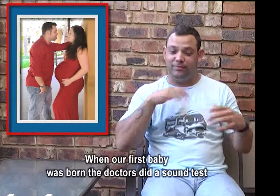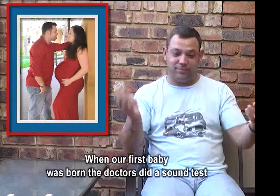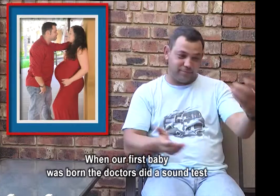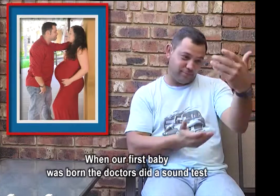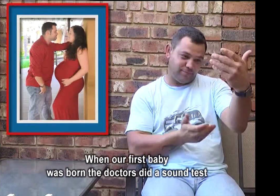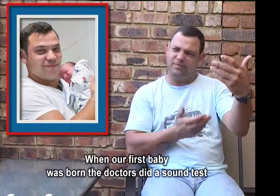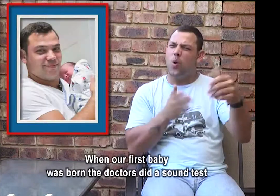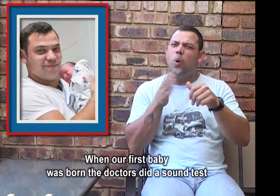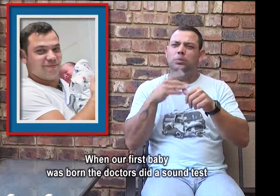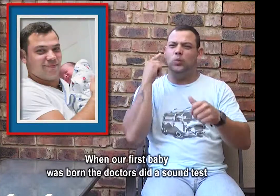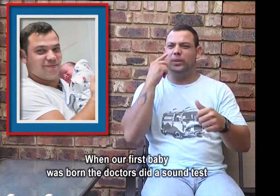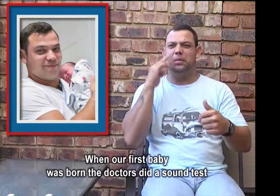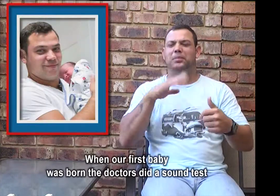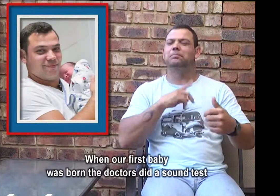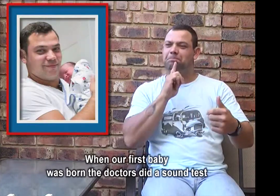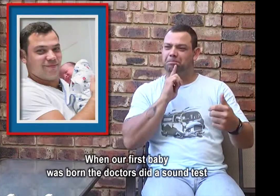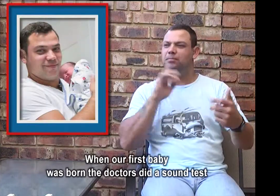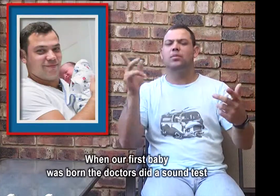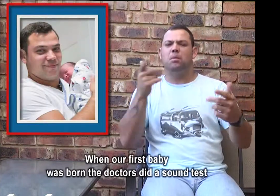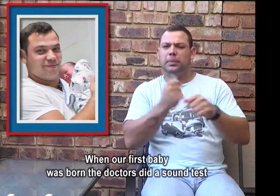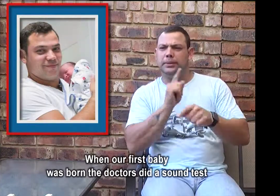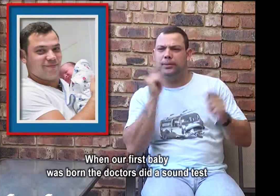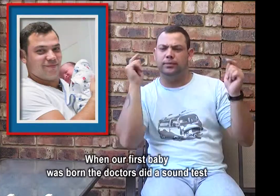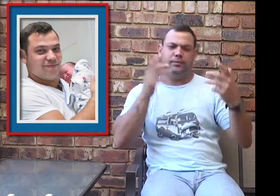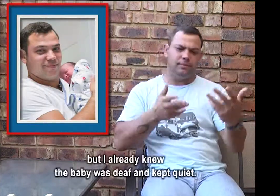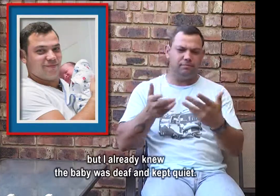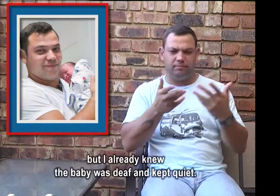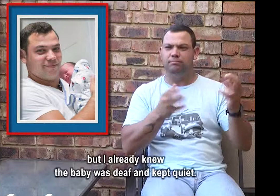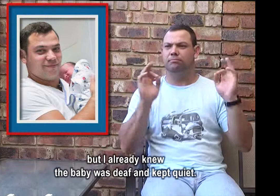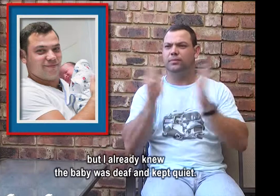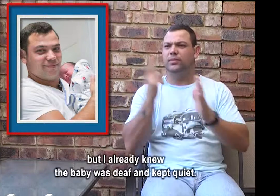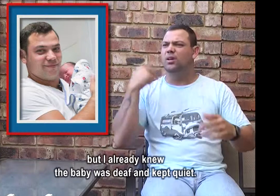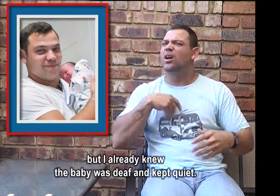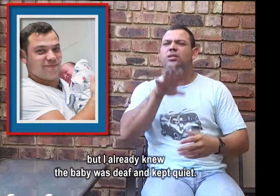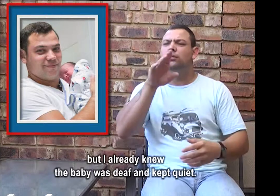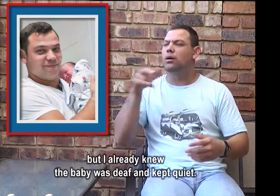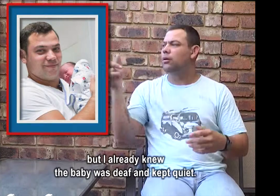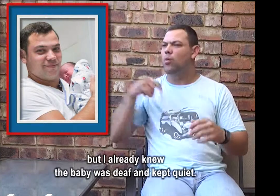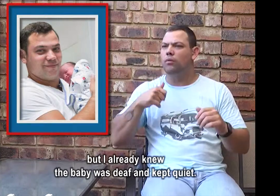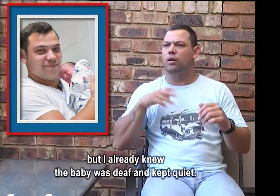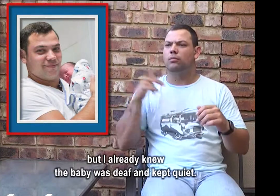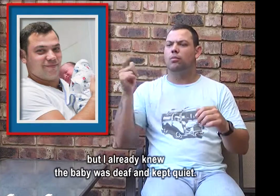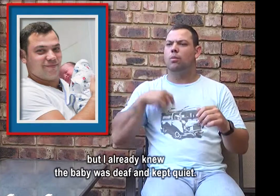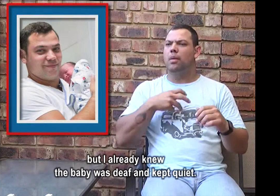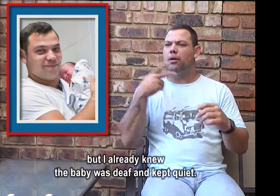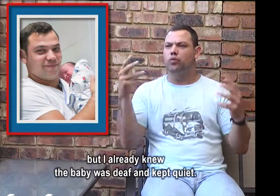When our first baby was born, the doctors did a sound test, but I already knew the baby was deaf and kept